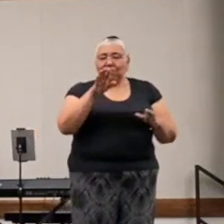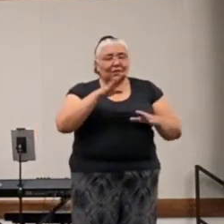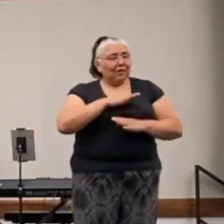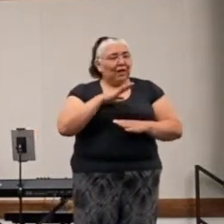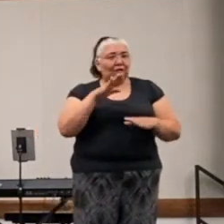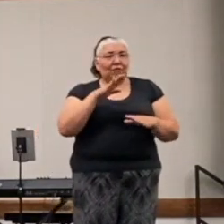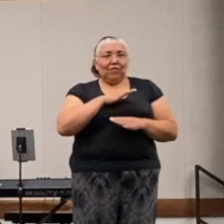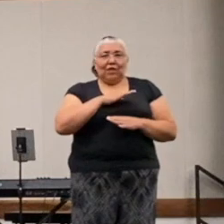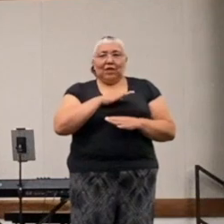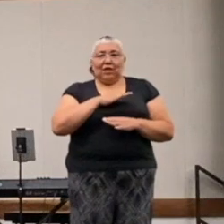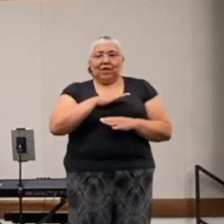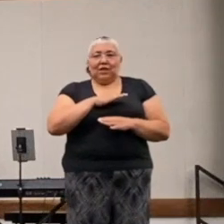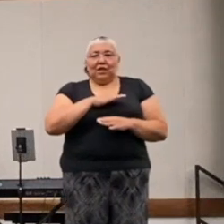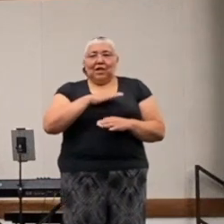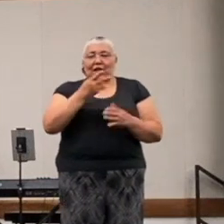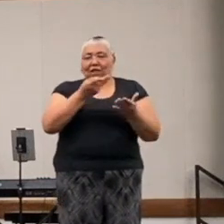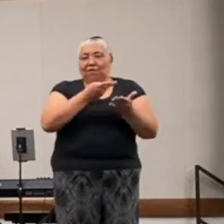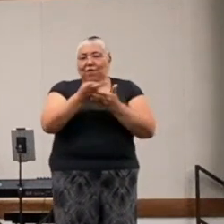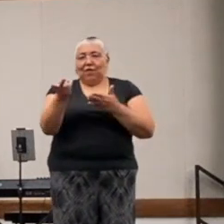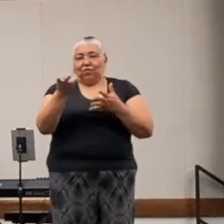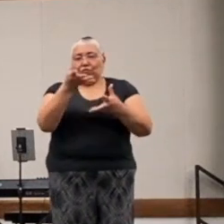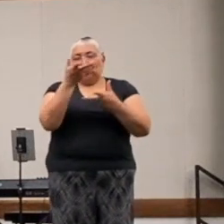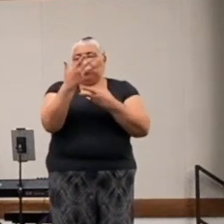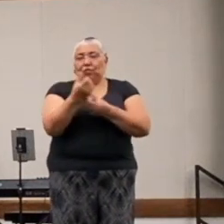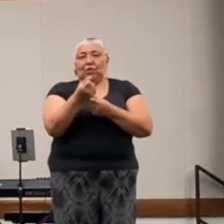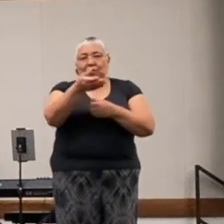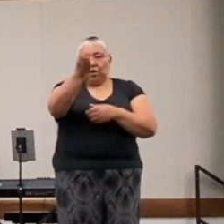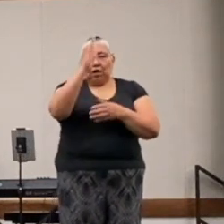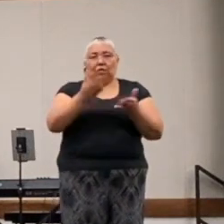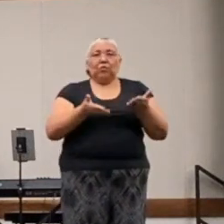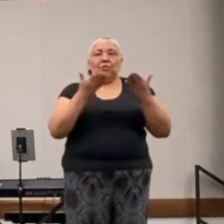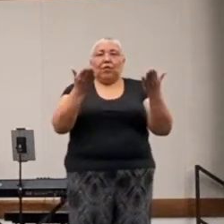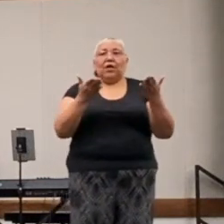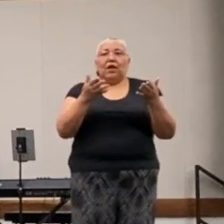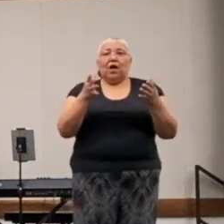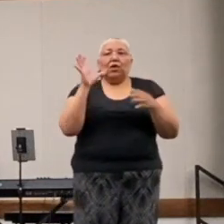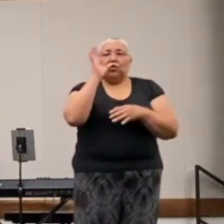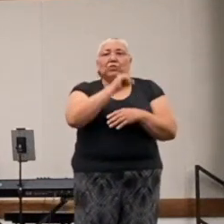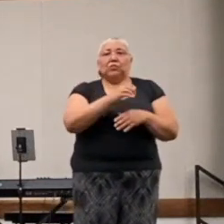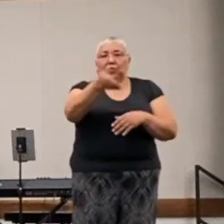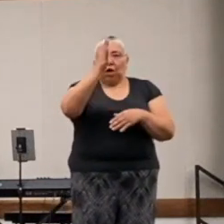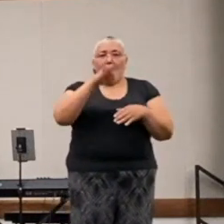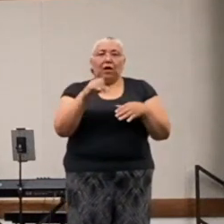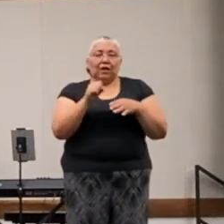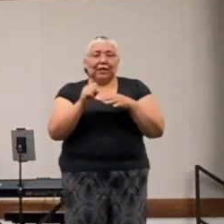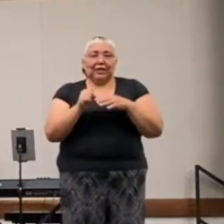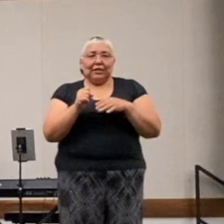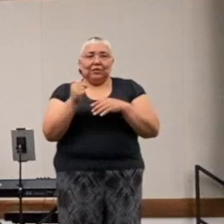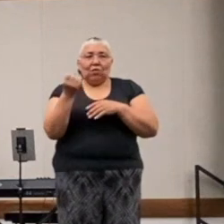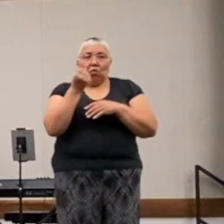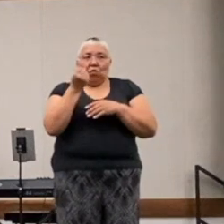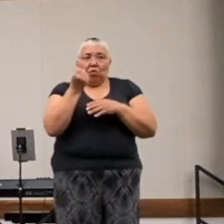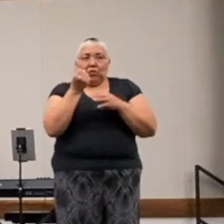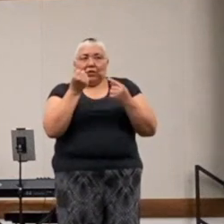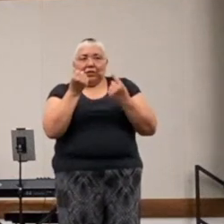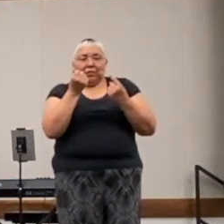satisfied. And he fails to trust God to provide for him and assumes God is holding out on him.